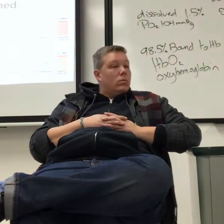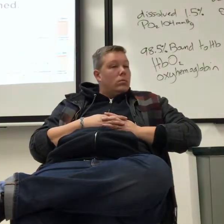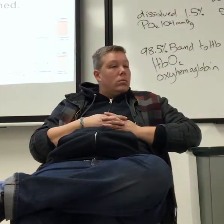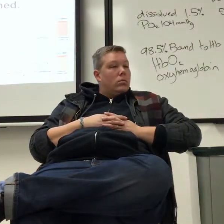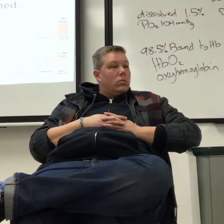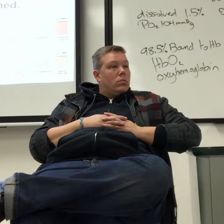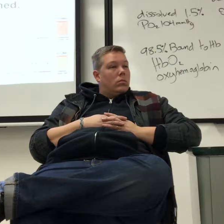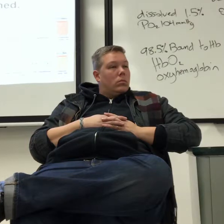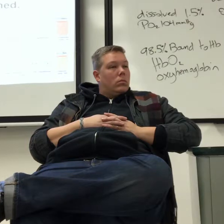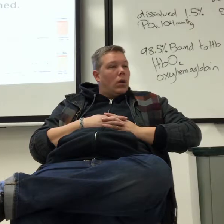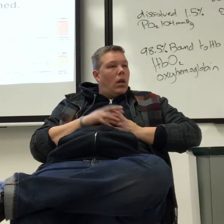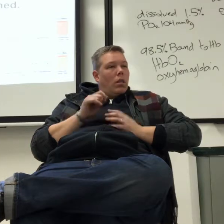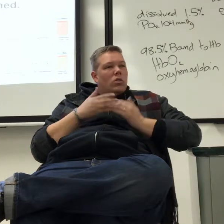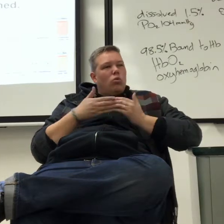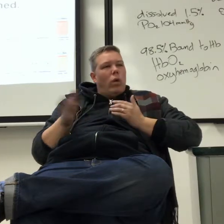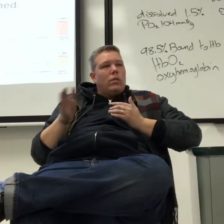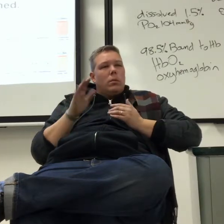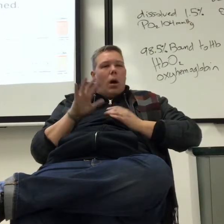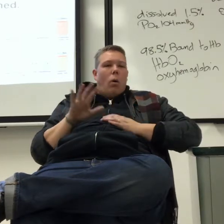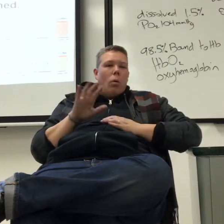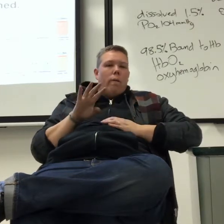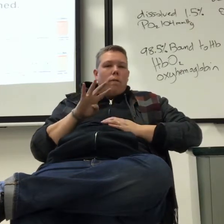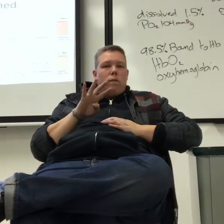So that's the rest. It's about 40